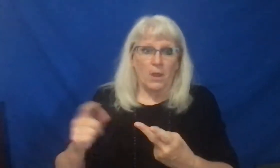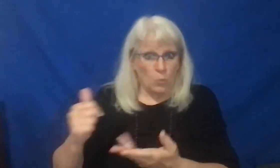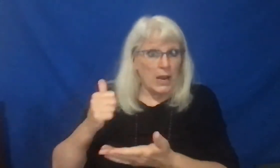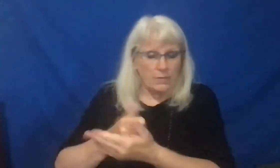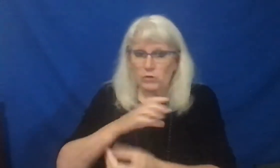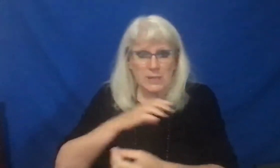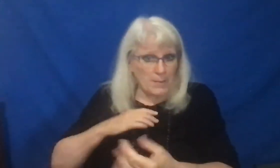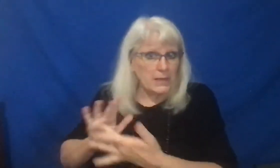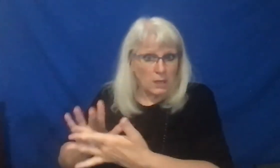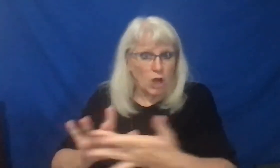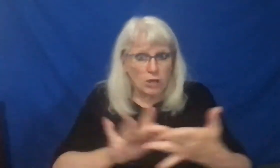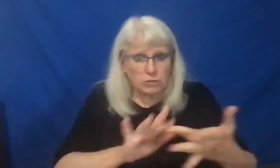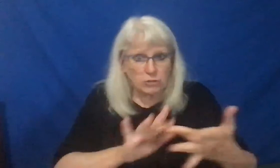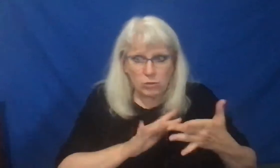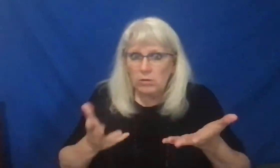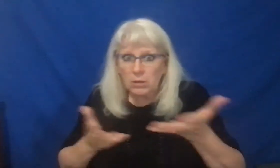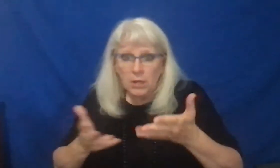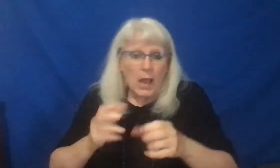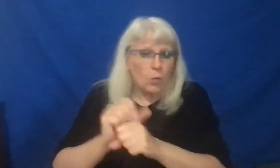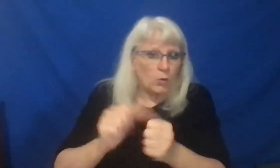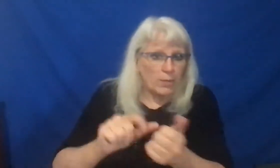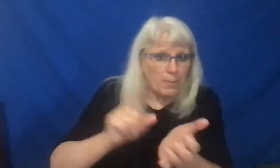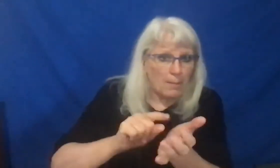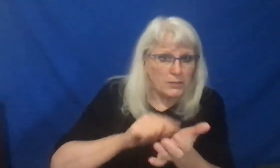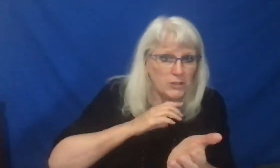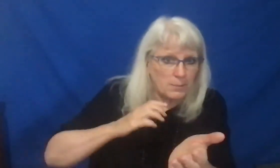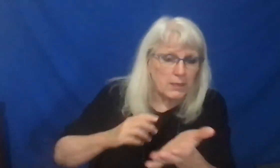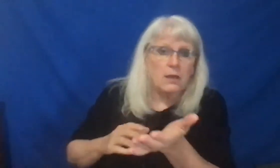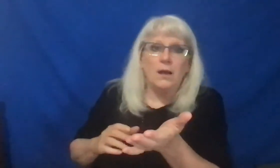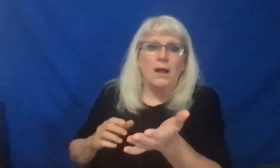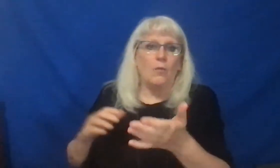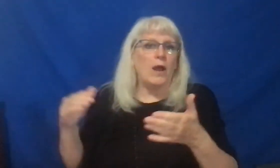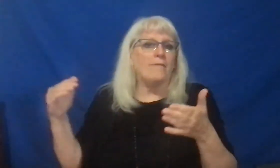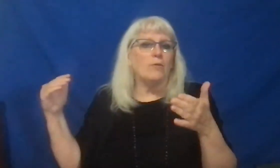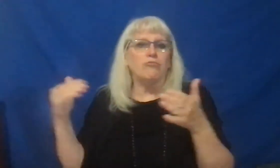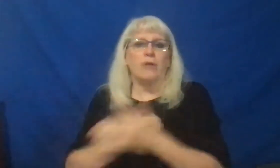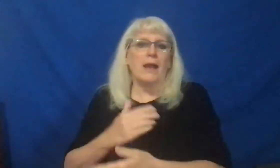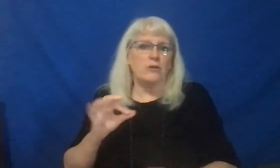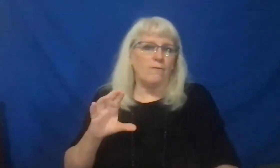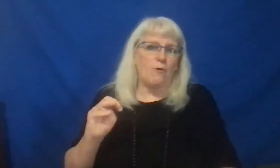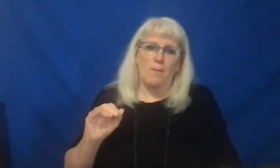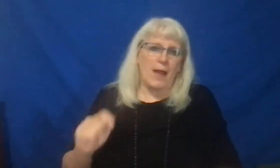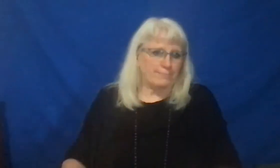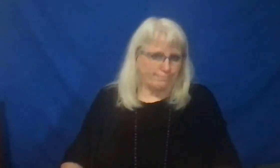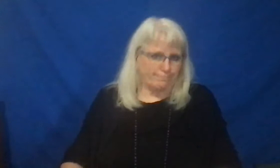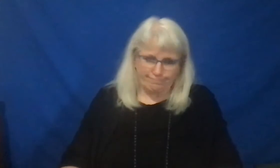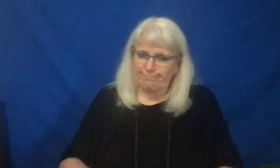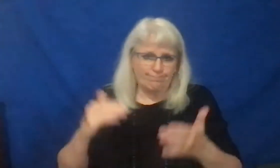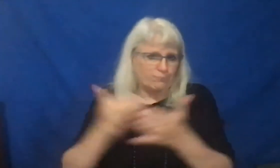talked to and working with publishing, is we're going to have a whole new, brand new format, that instead of kind of like the